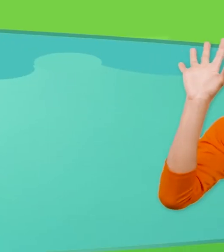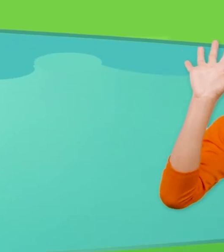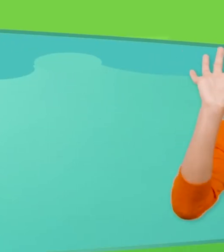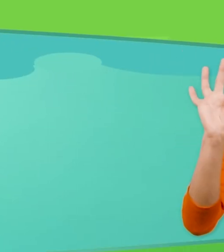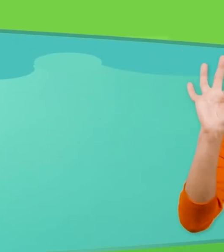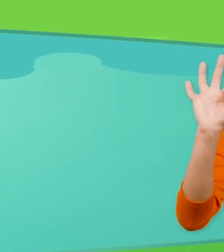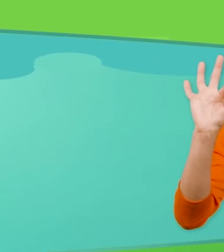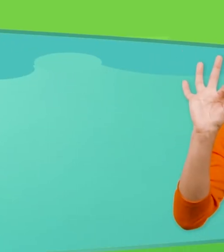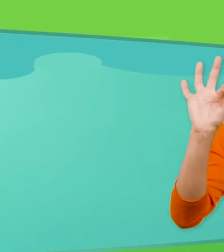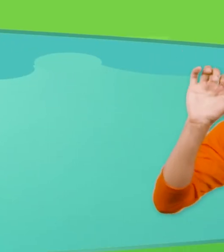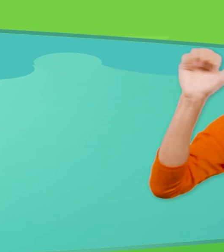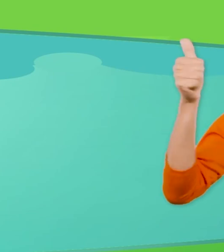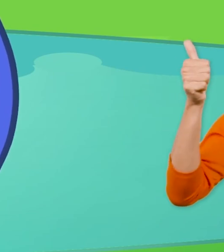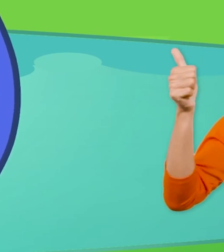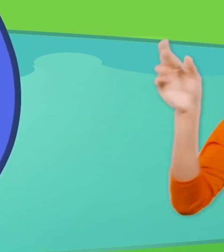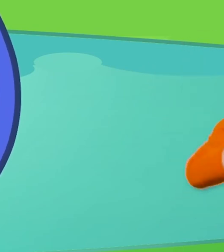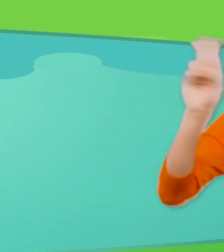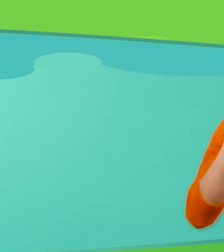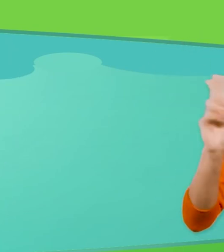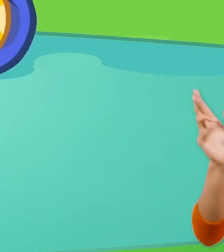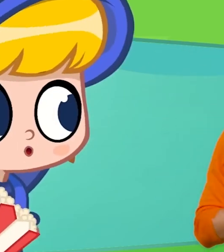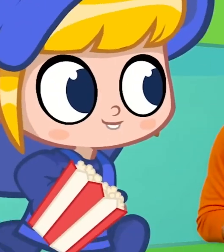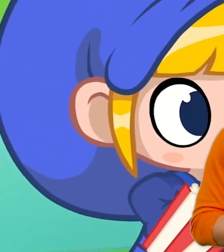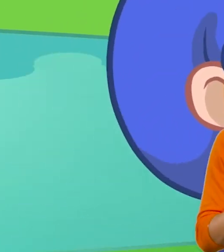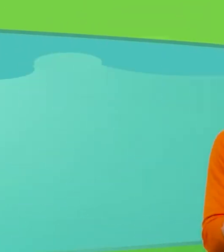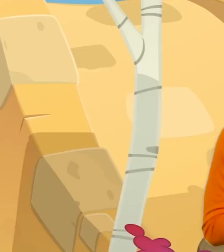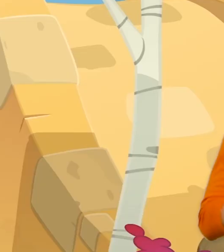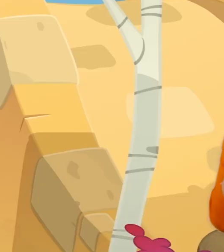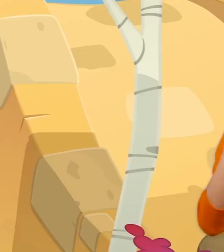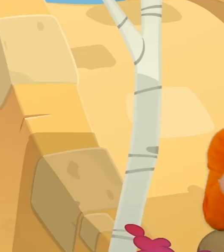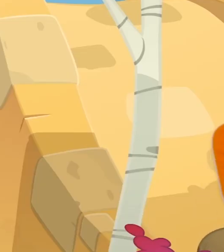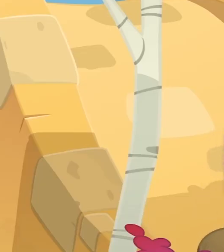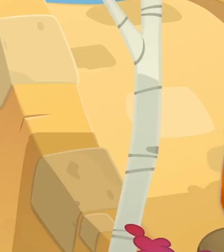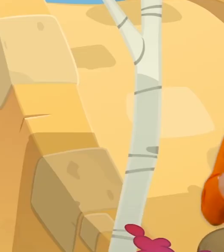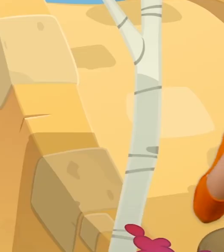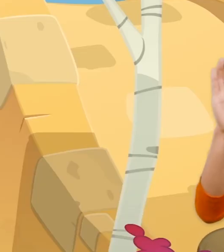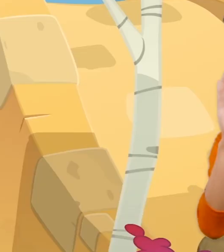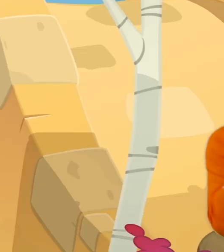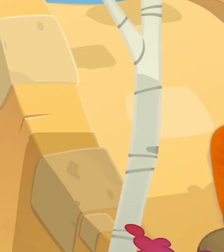Eight, nine, ten. Here I come.